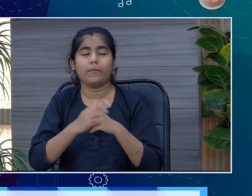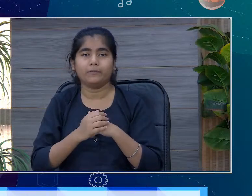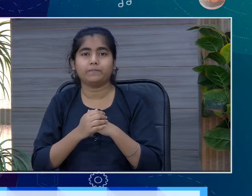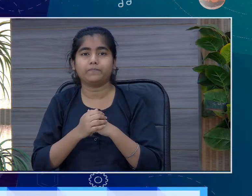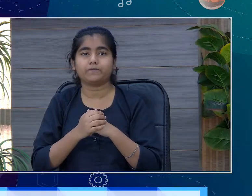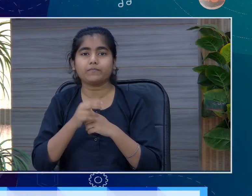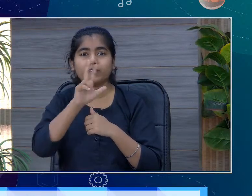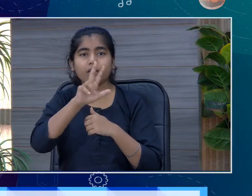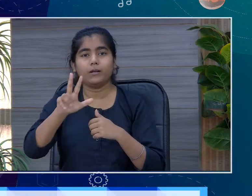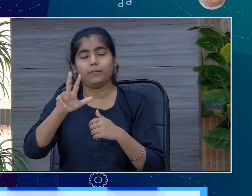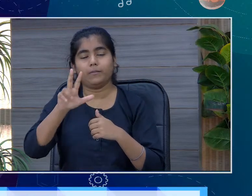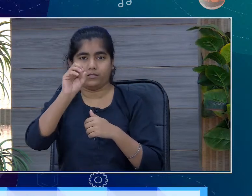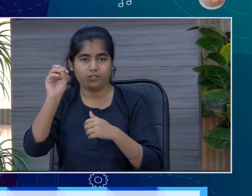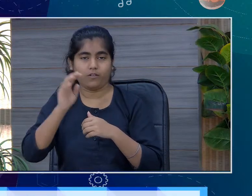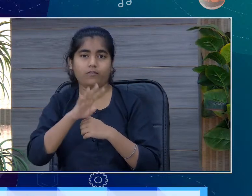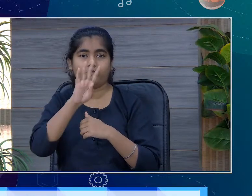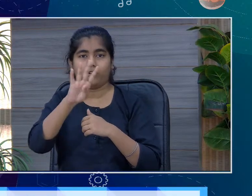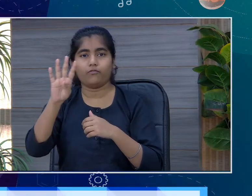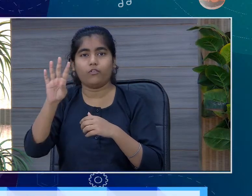screen,